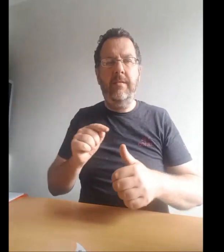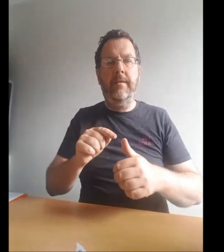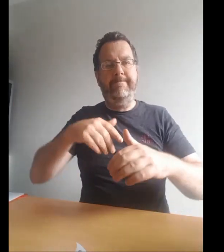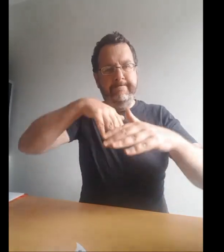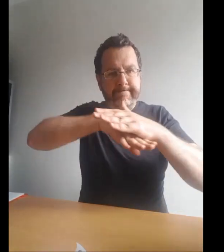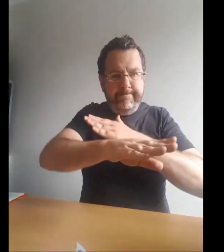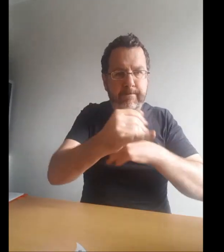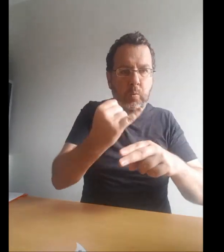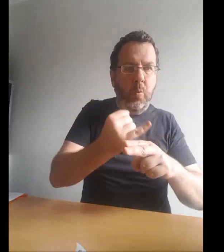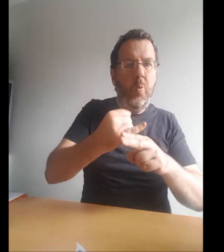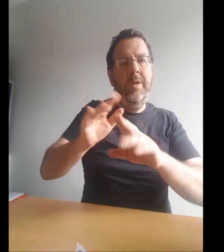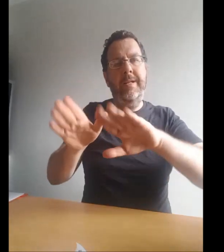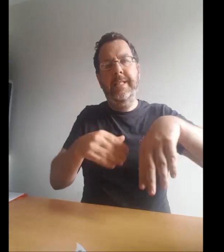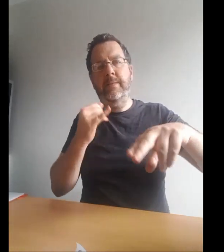were admitted and when they left,